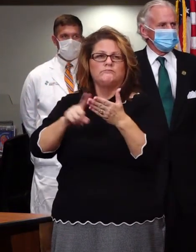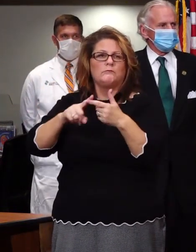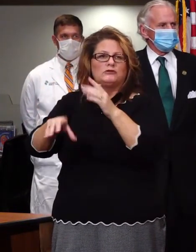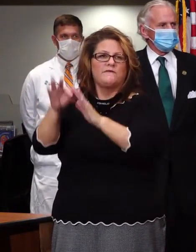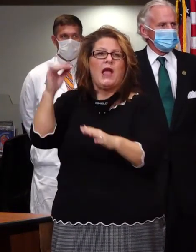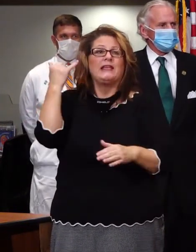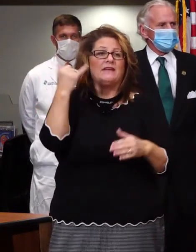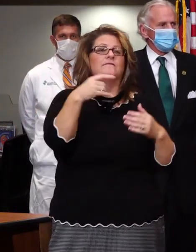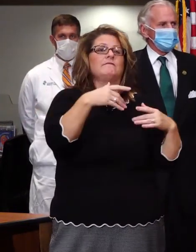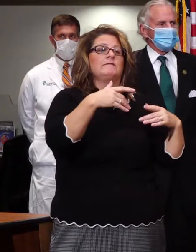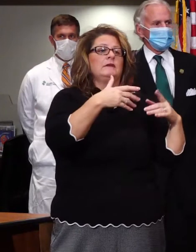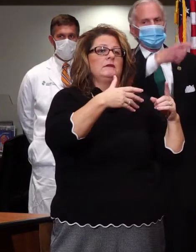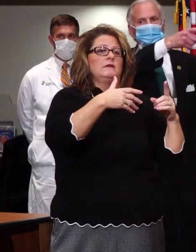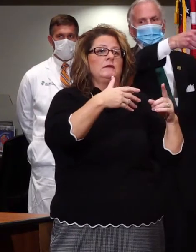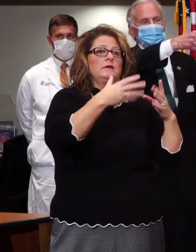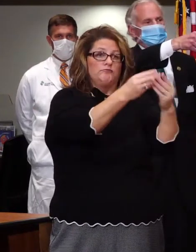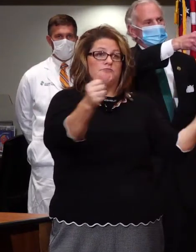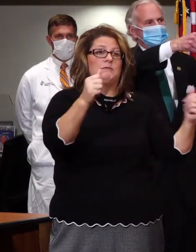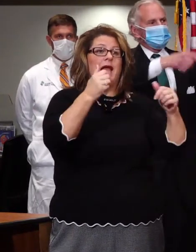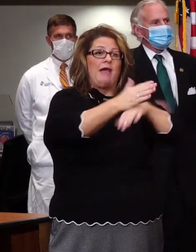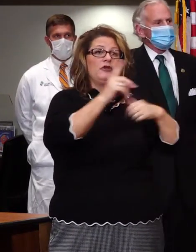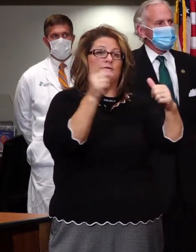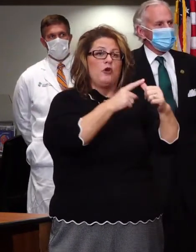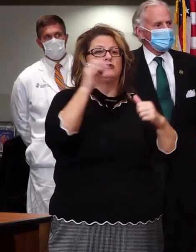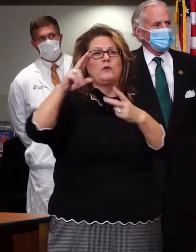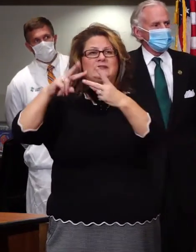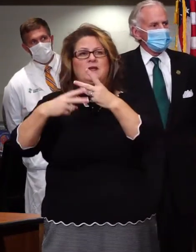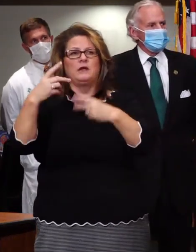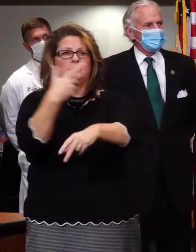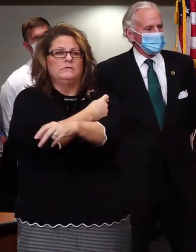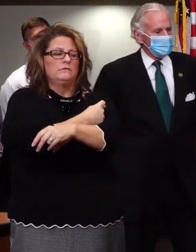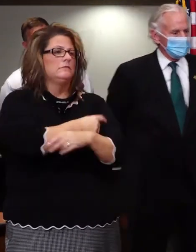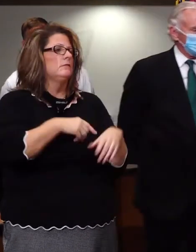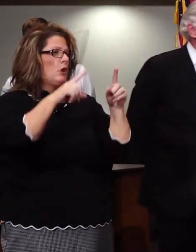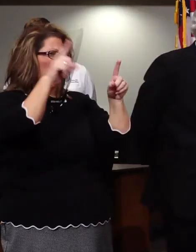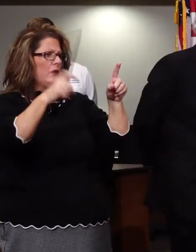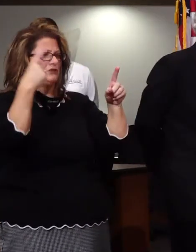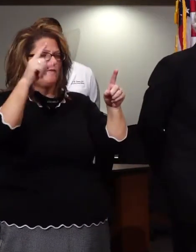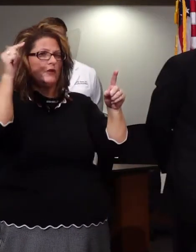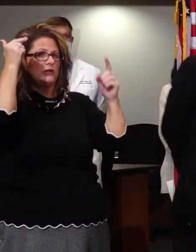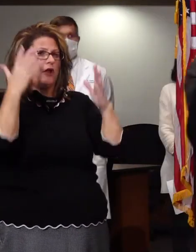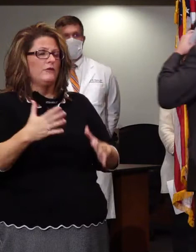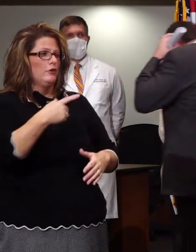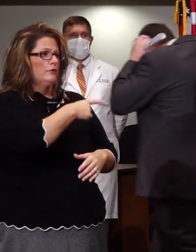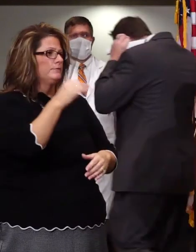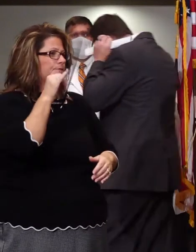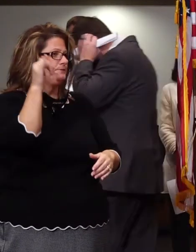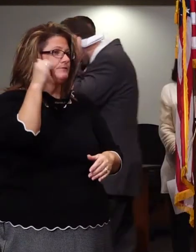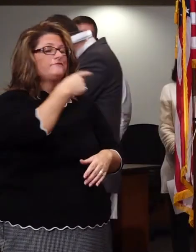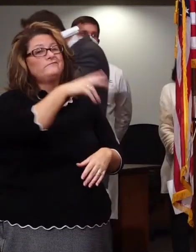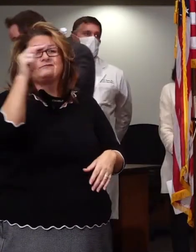guidance. Governor? Governor, actually, I have a question for the governor. Okay. Yesterday, your counterpart in